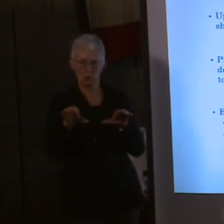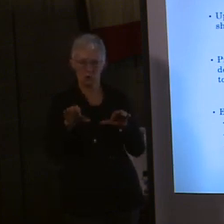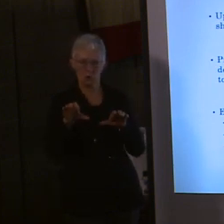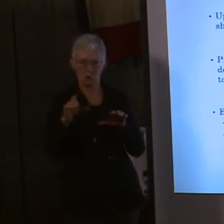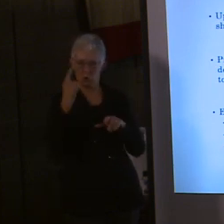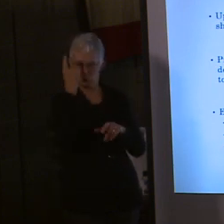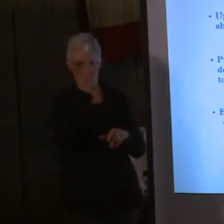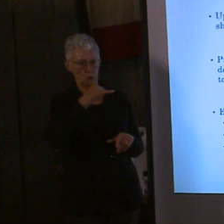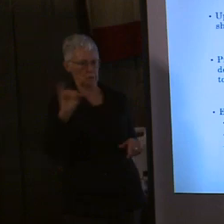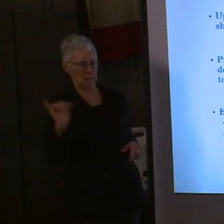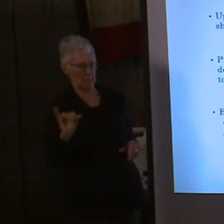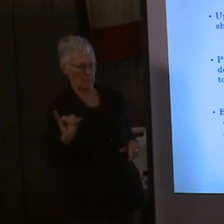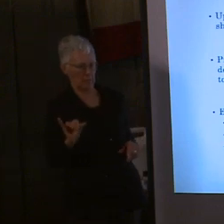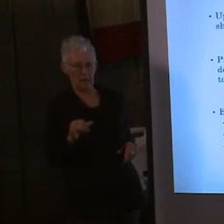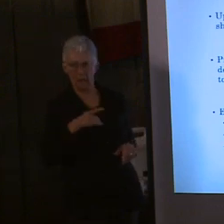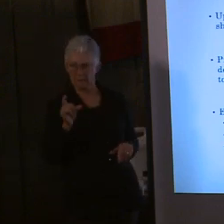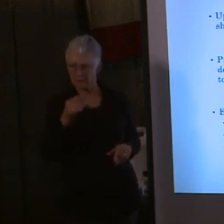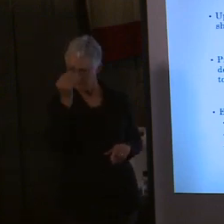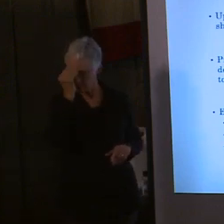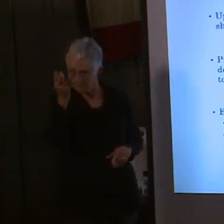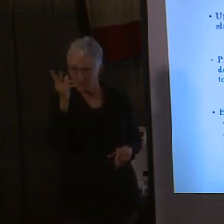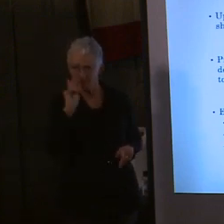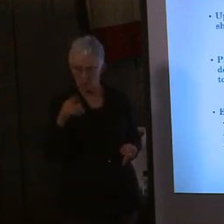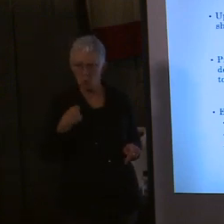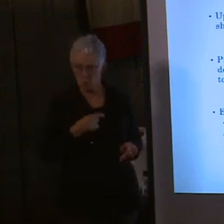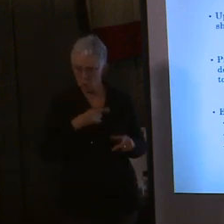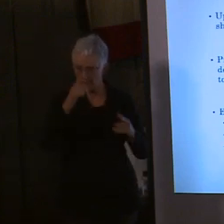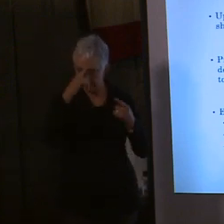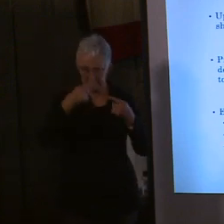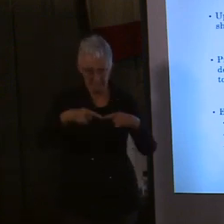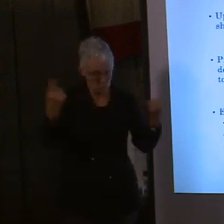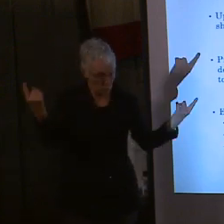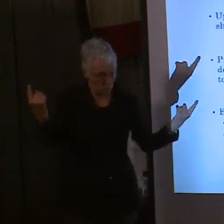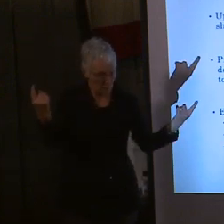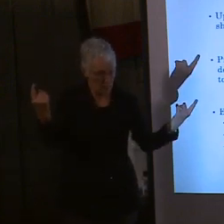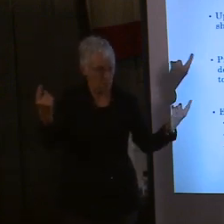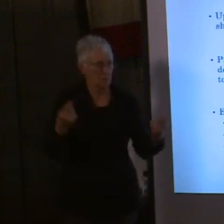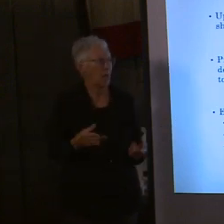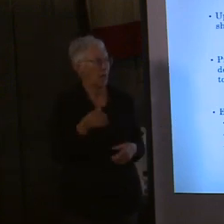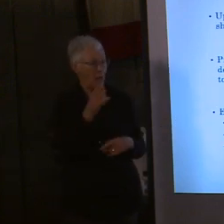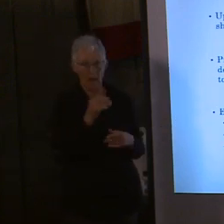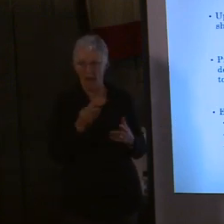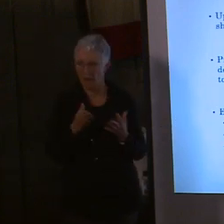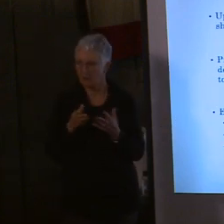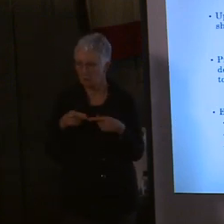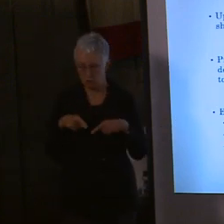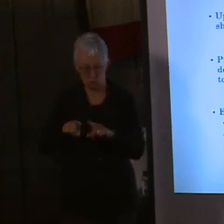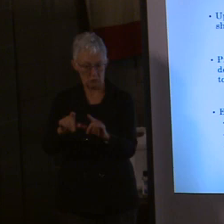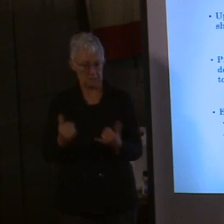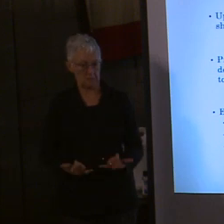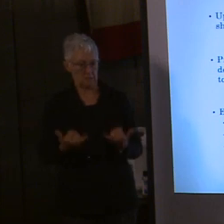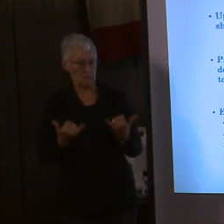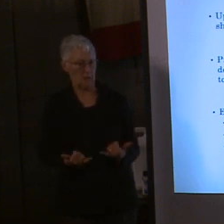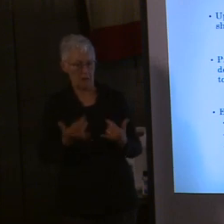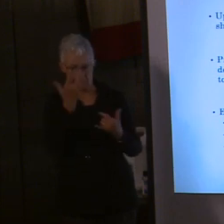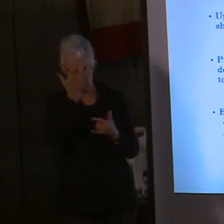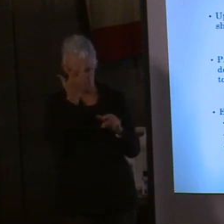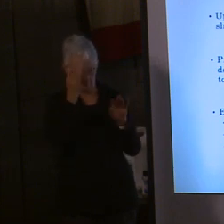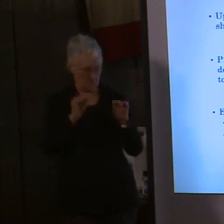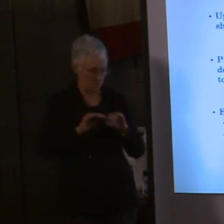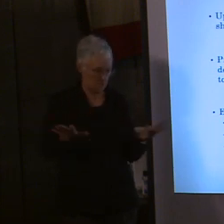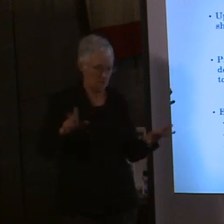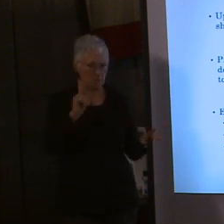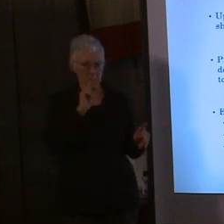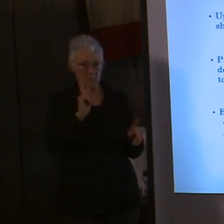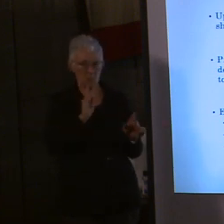we're going to disagree, and again, we were talking about it earlier. Due to the pandemic, people's tempers are short. But we got to remember that we still